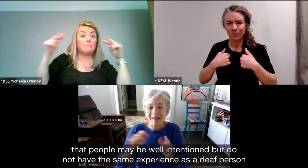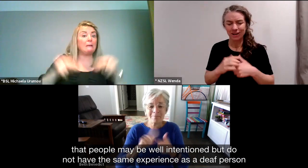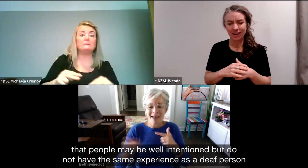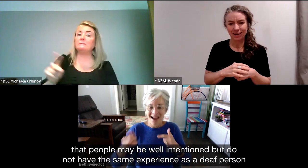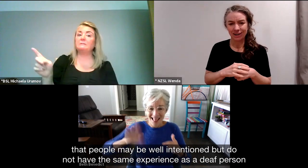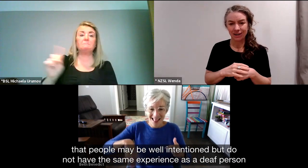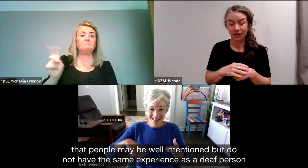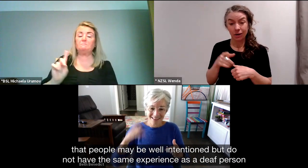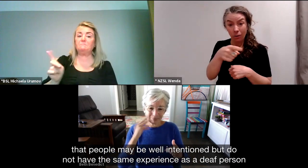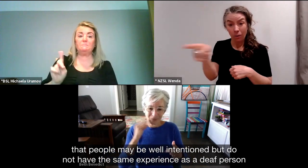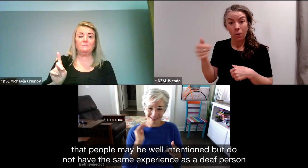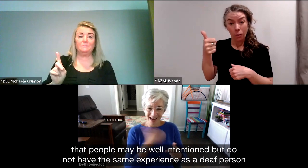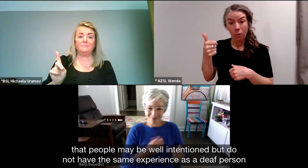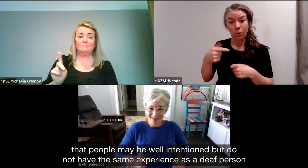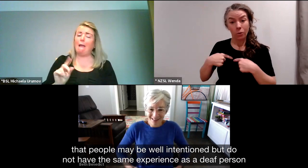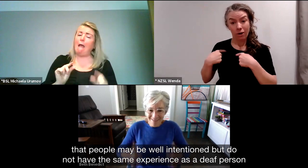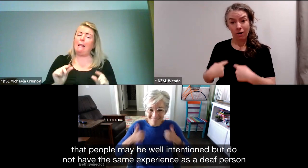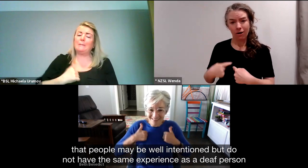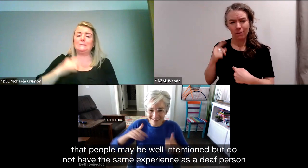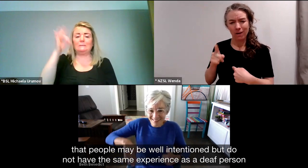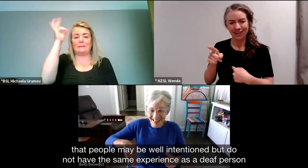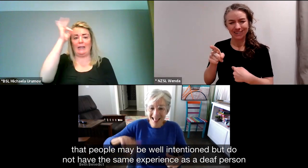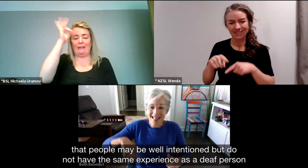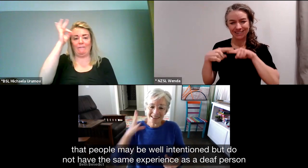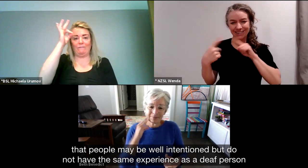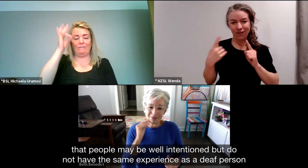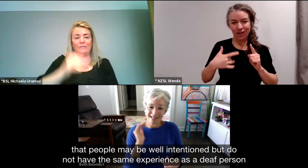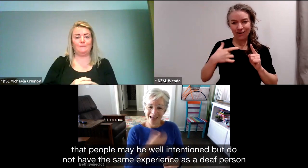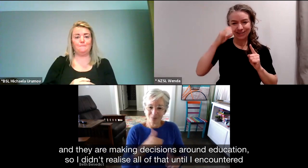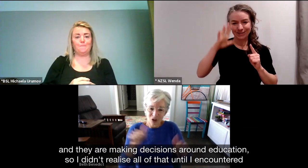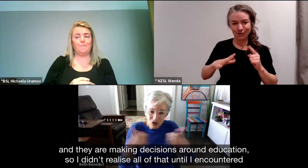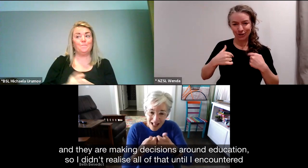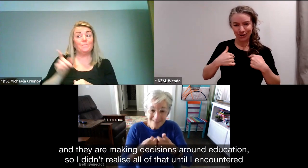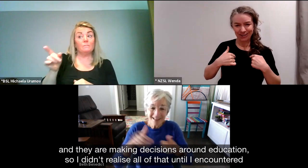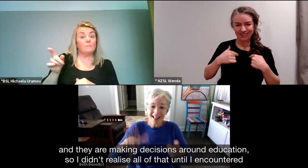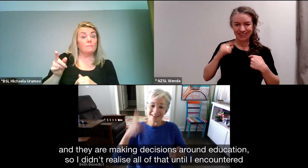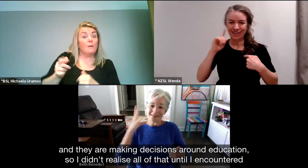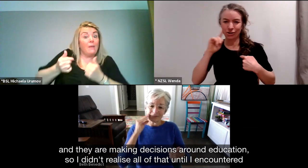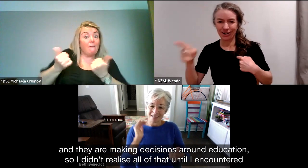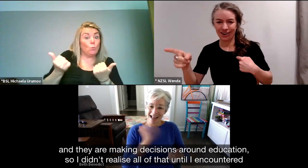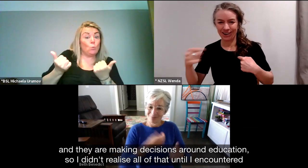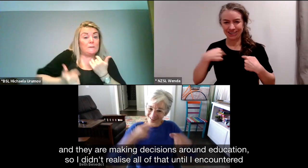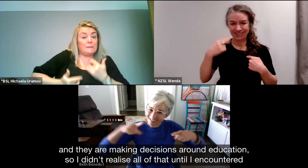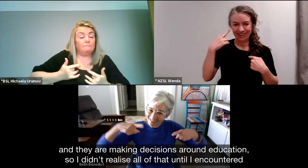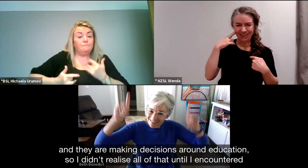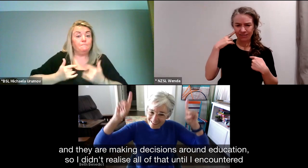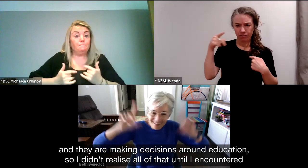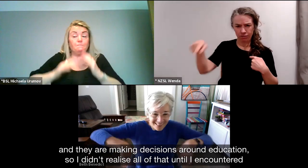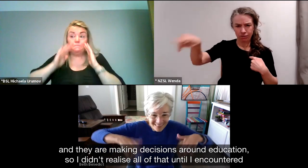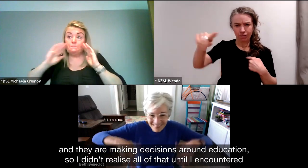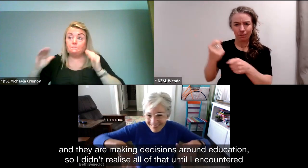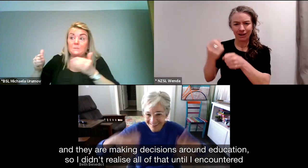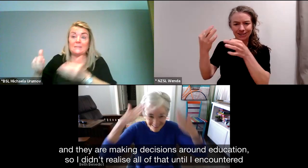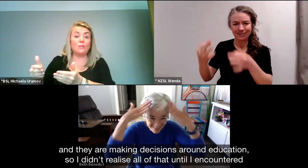well-intentioned, but do not have the same lived experience as a deaf person, and them making decisions around education.